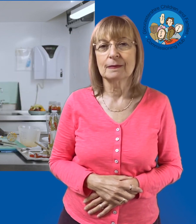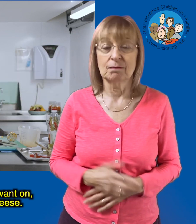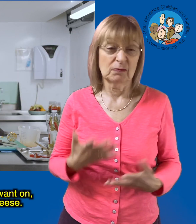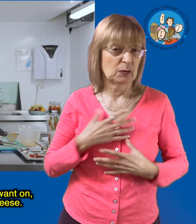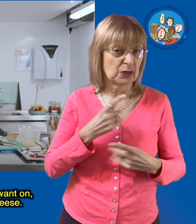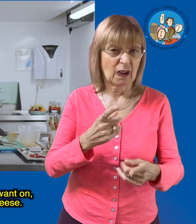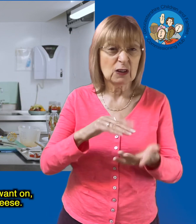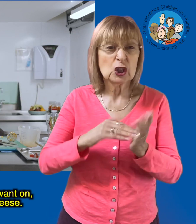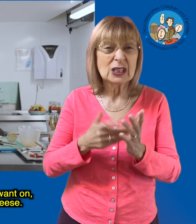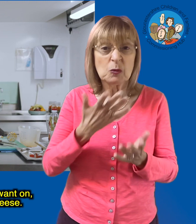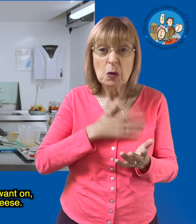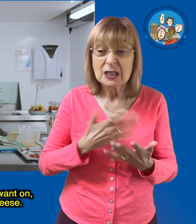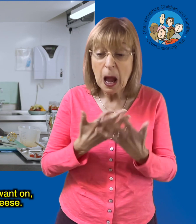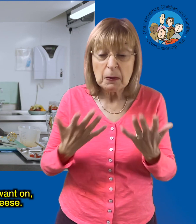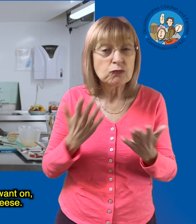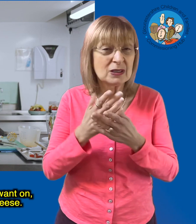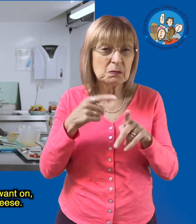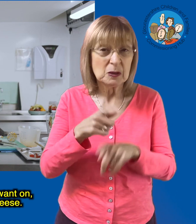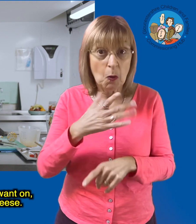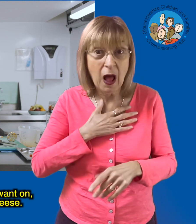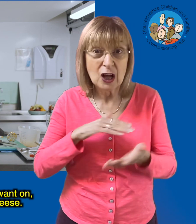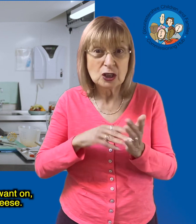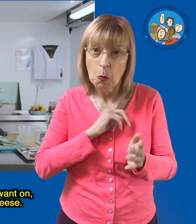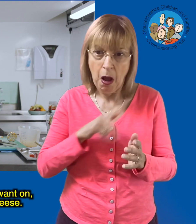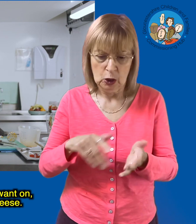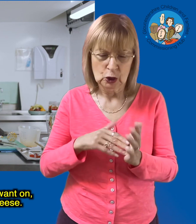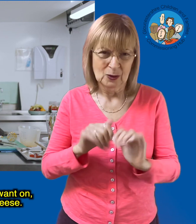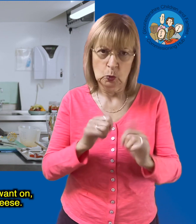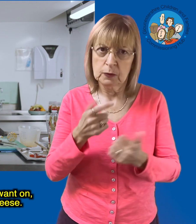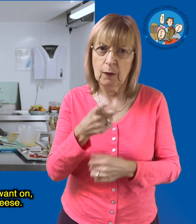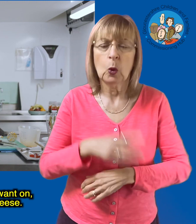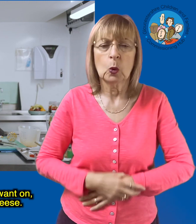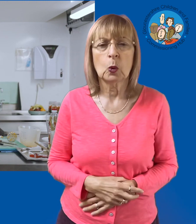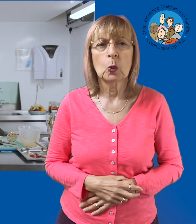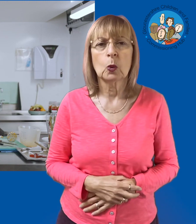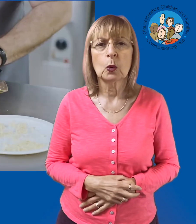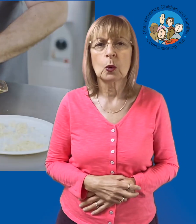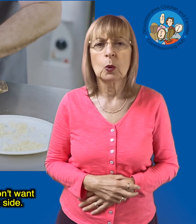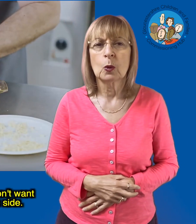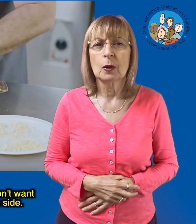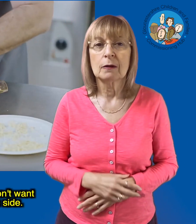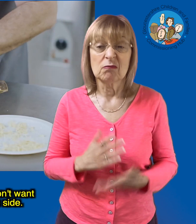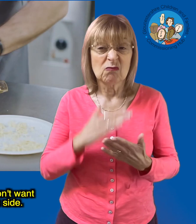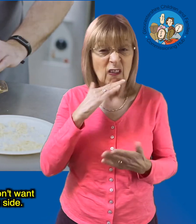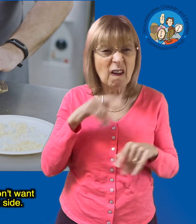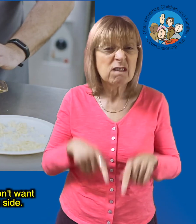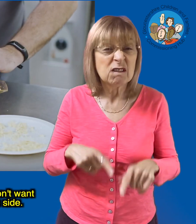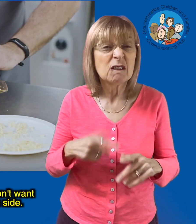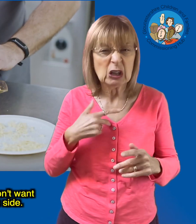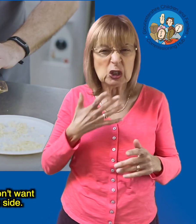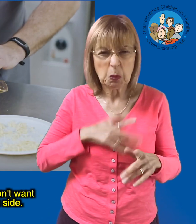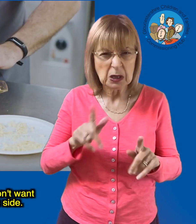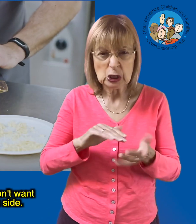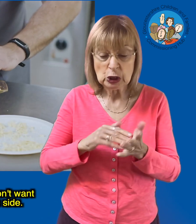Of course, it's up to you how much cheese you want on, depending on how much you like cheese. but that will be enough for